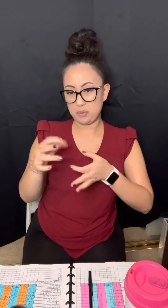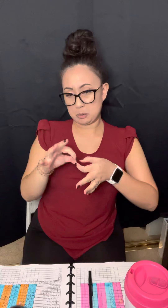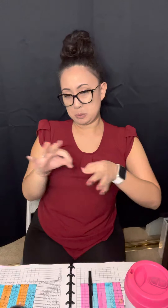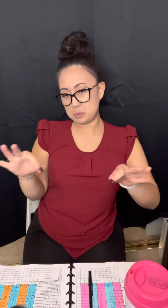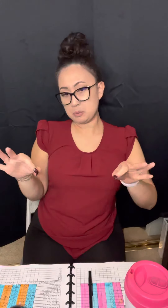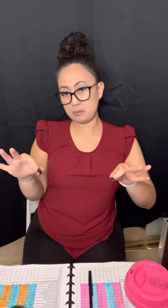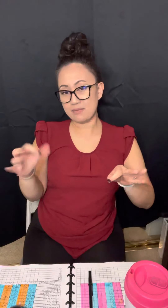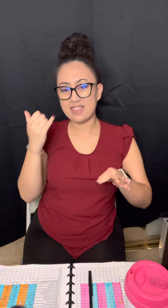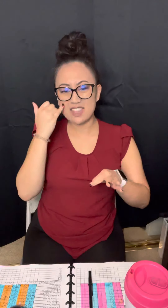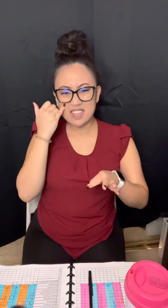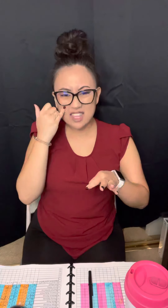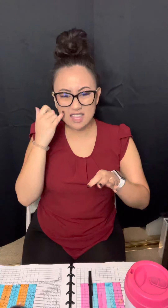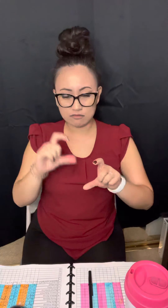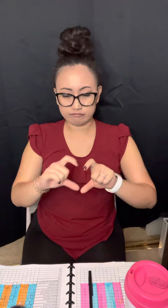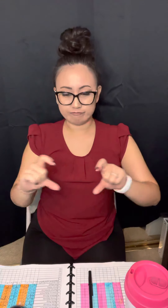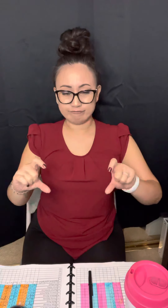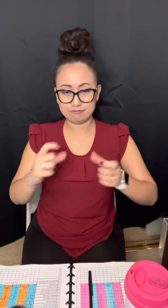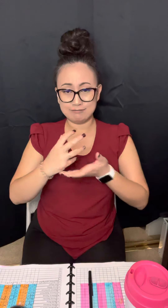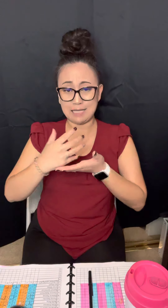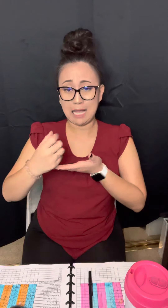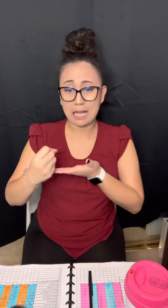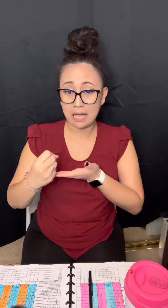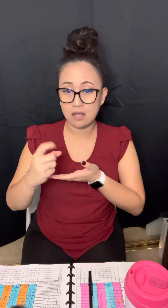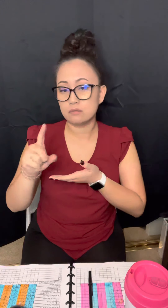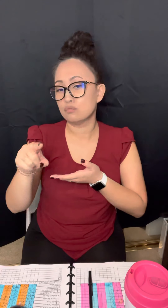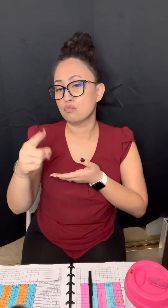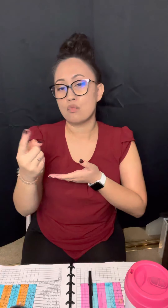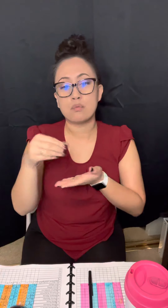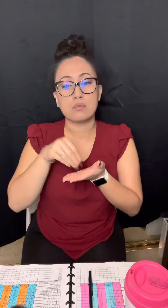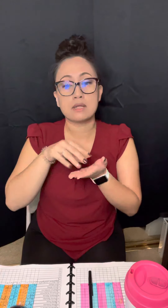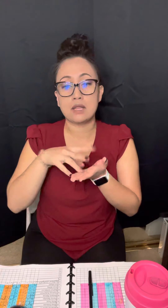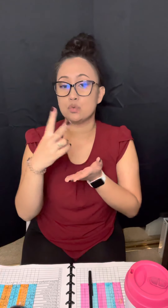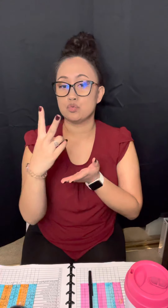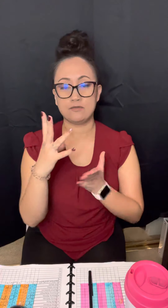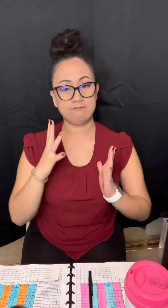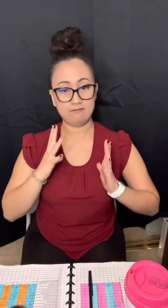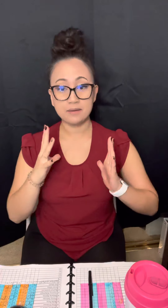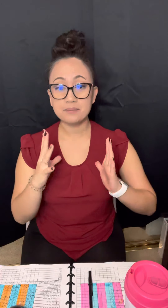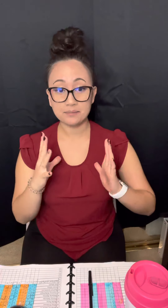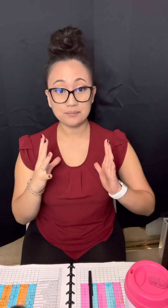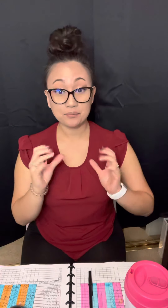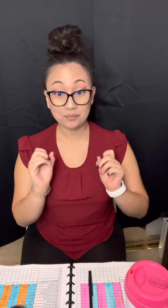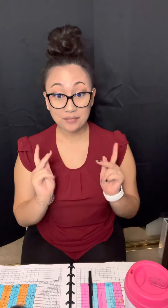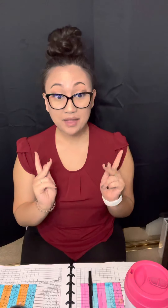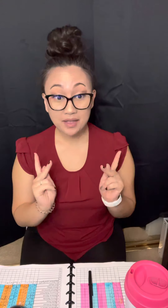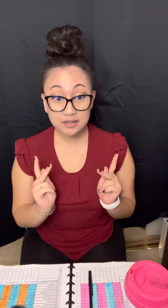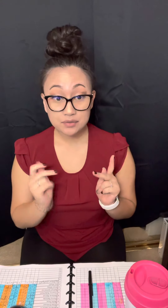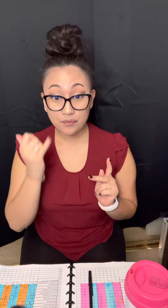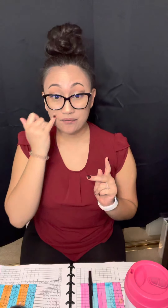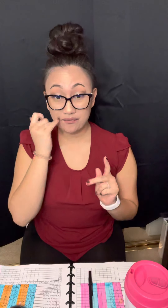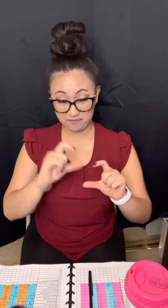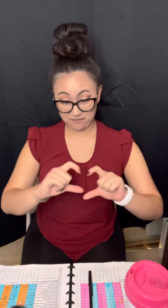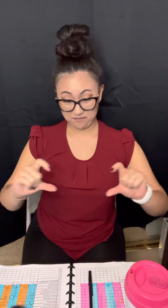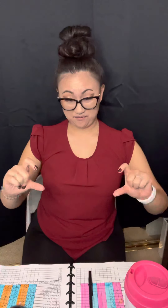can just write 2. I'm okay with that. Okay, everybody? So if you run out of space with just your